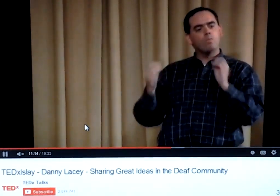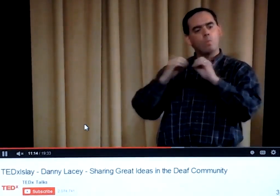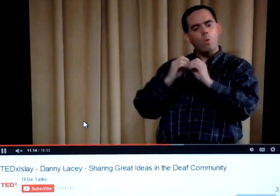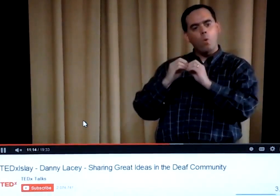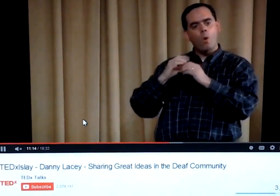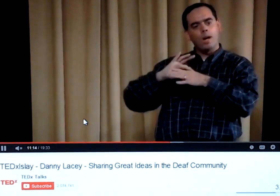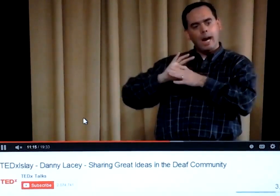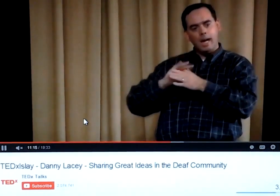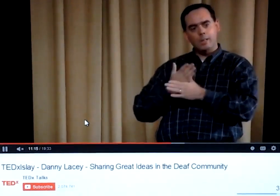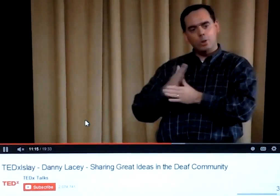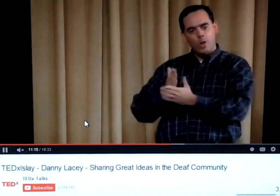So